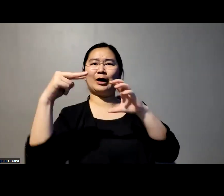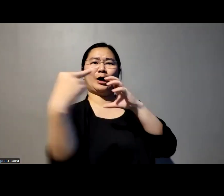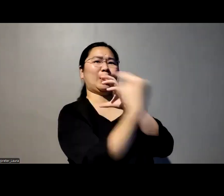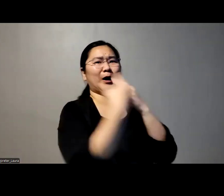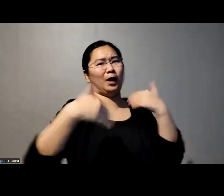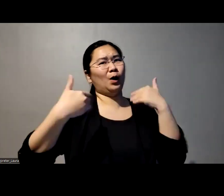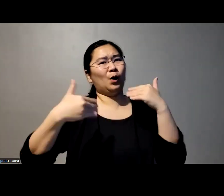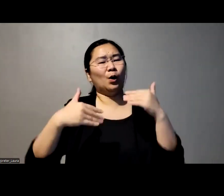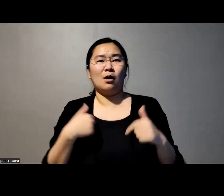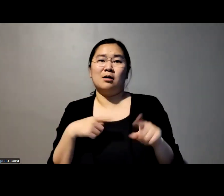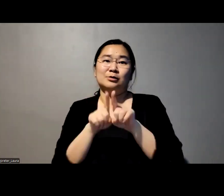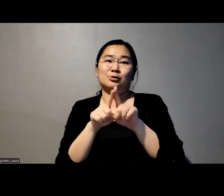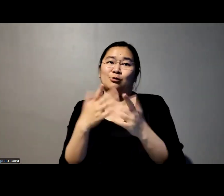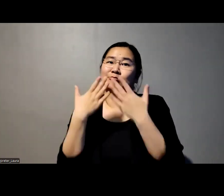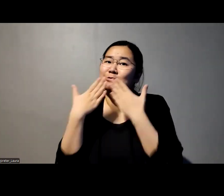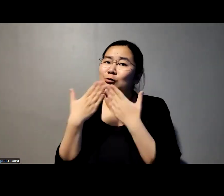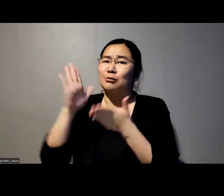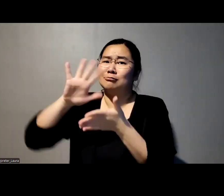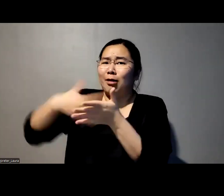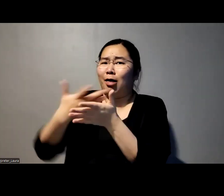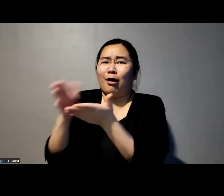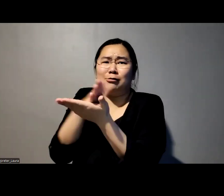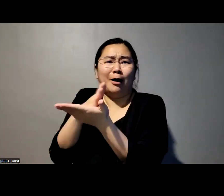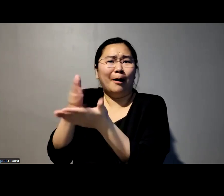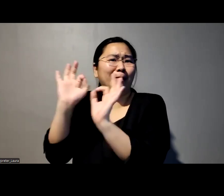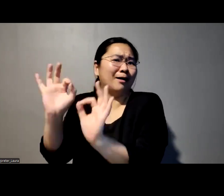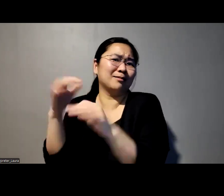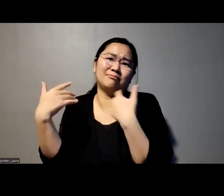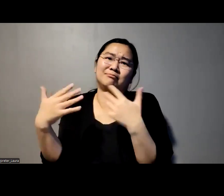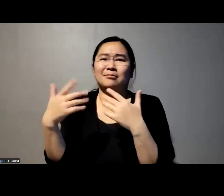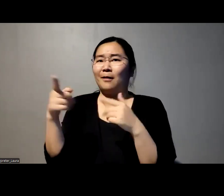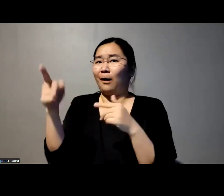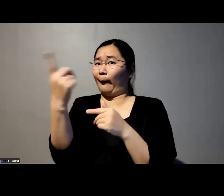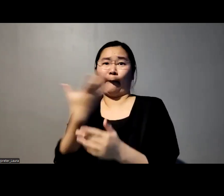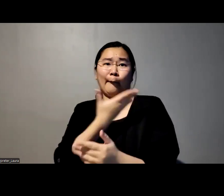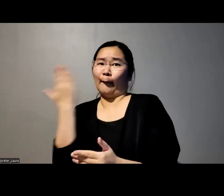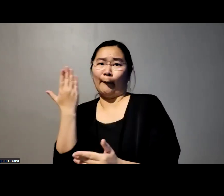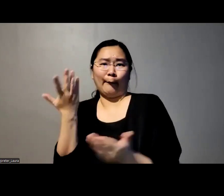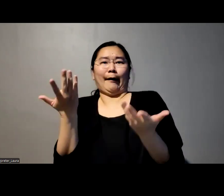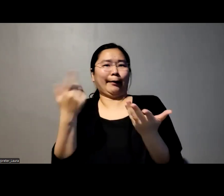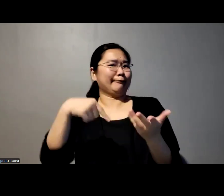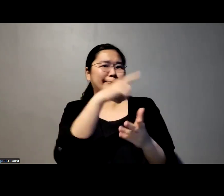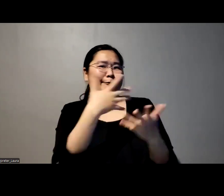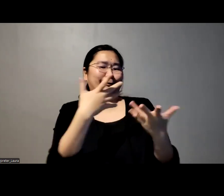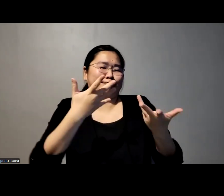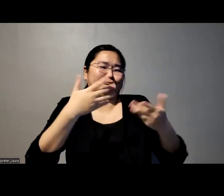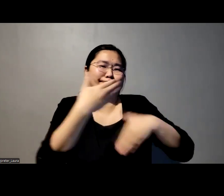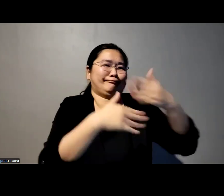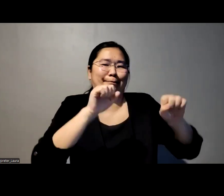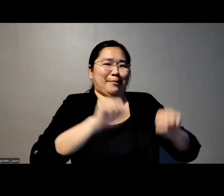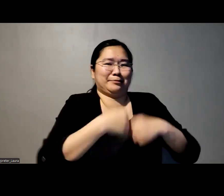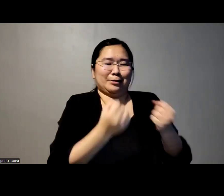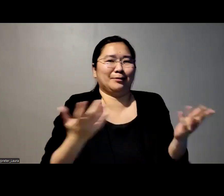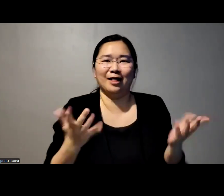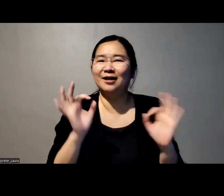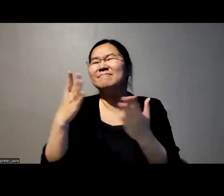this webinar together, as well as the other members of the Global Coalition on